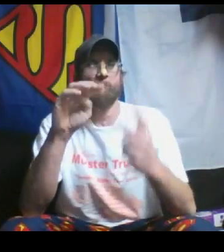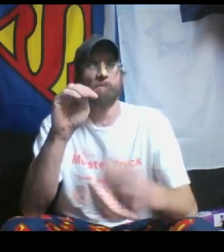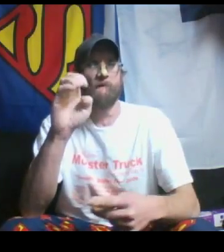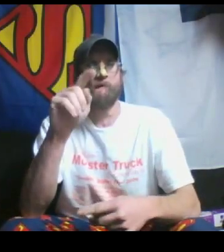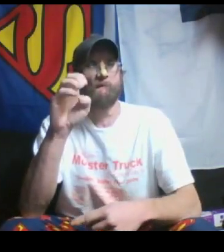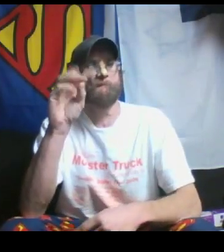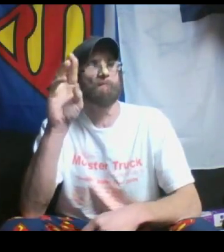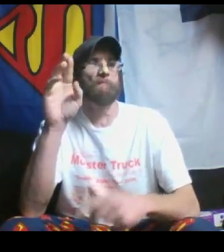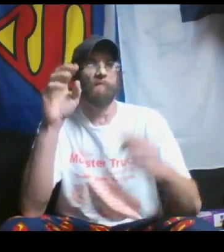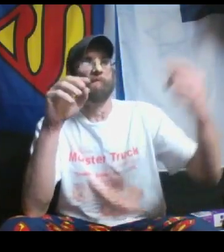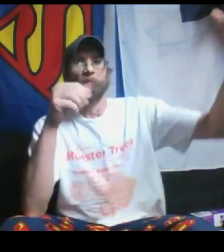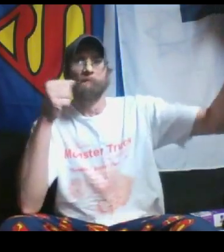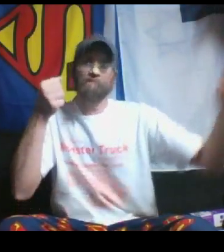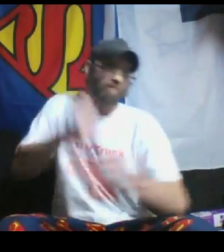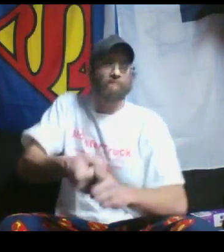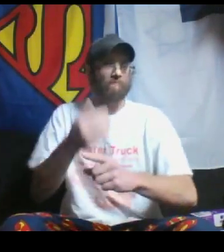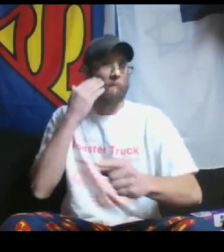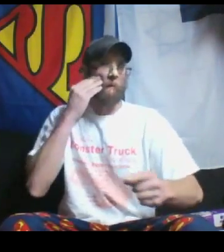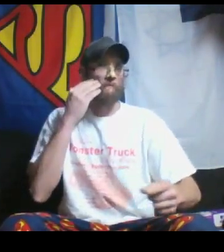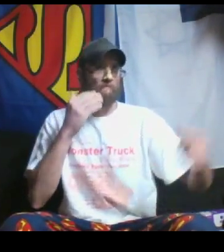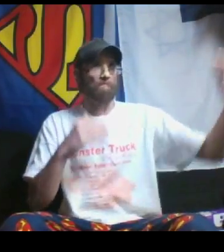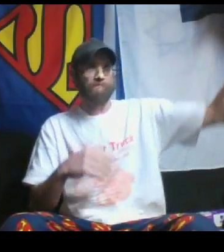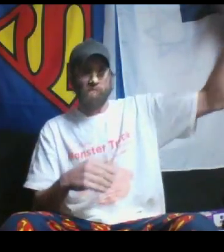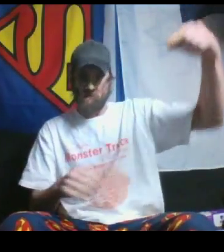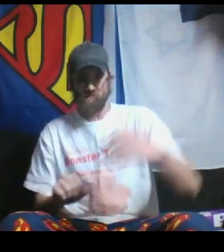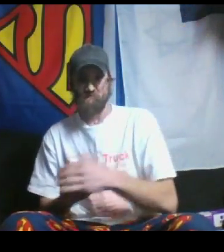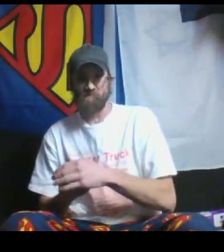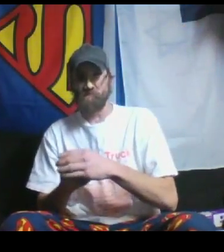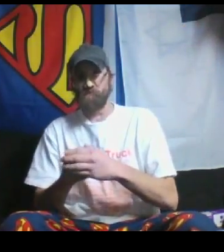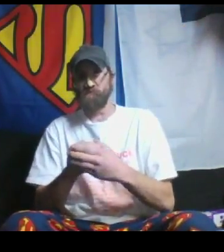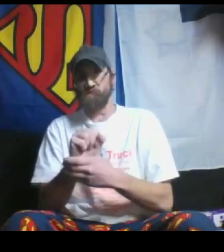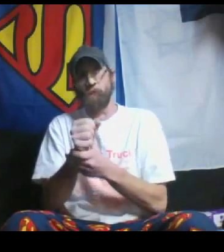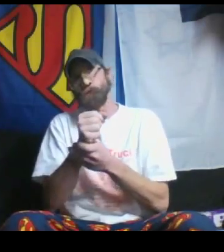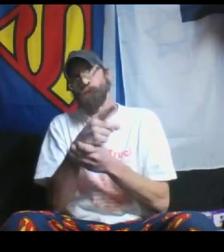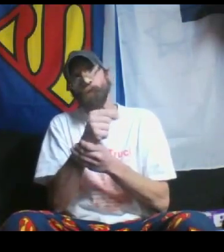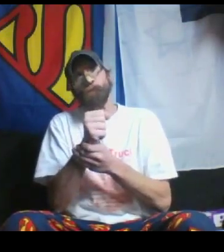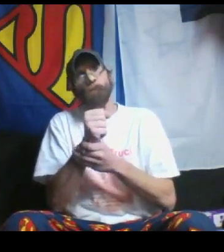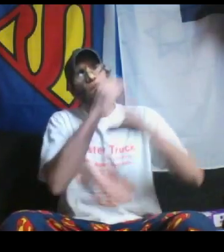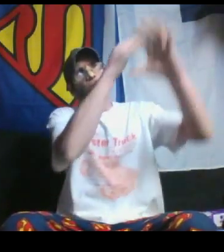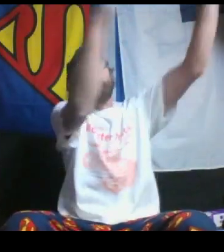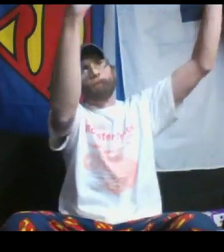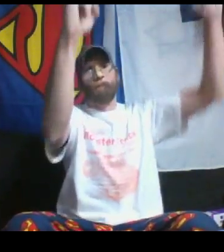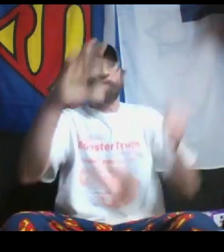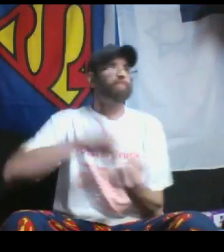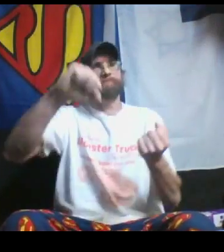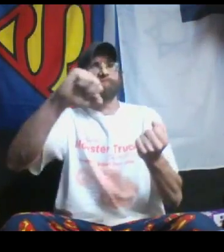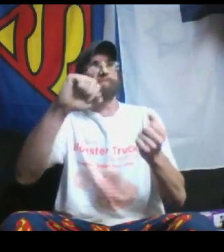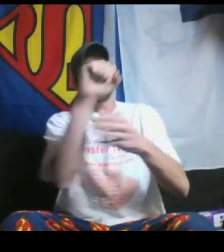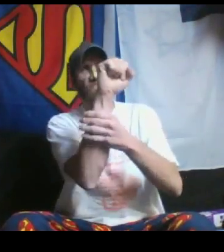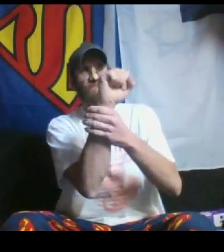Geek. Number 6. Look on the bright side. If you ever watch Fox News disaster movies or listen